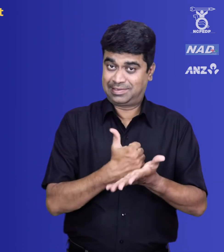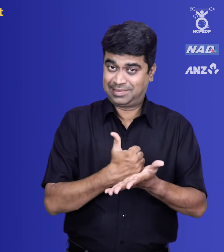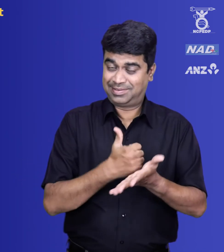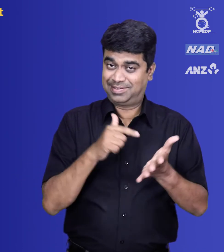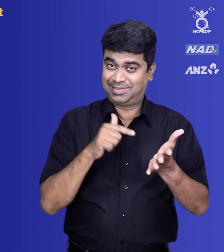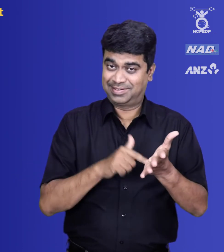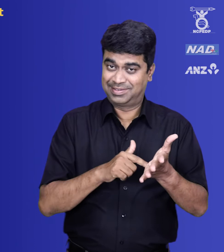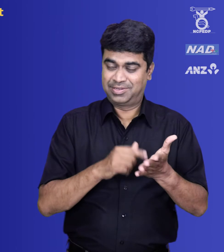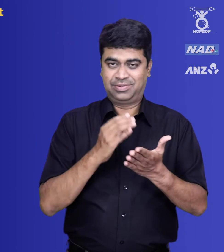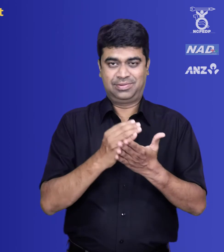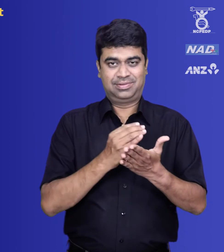lawyers.